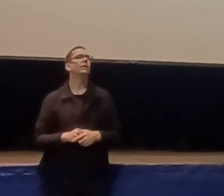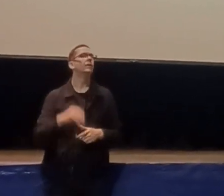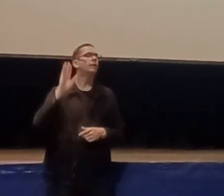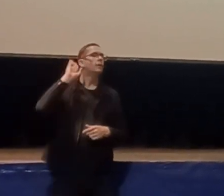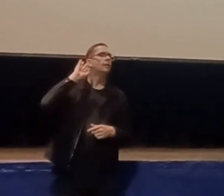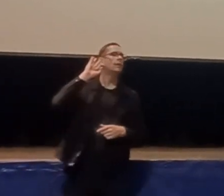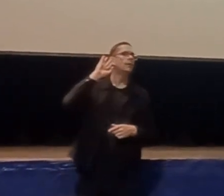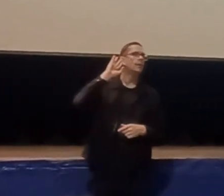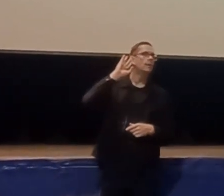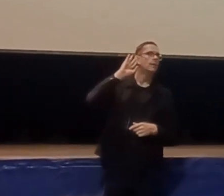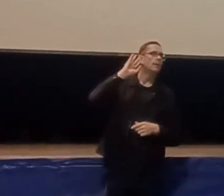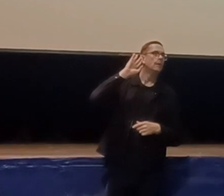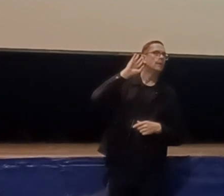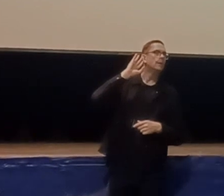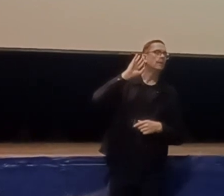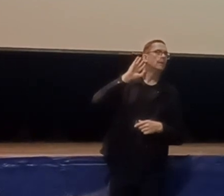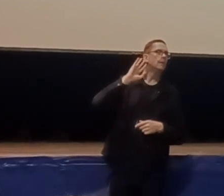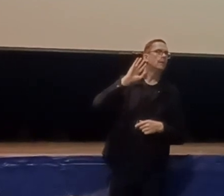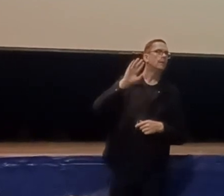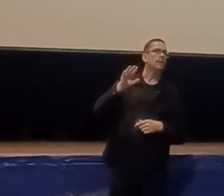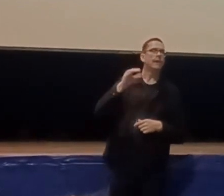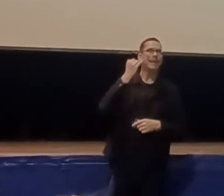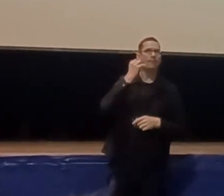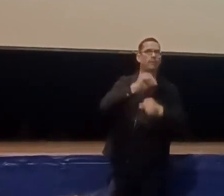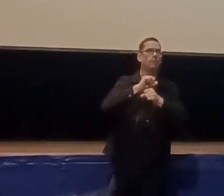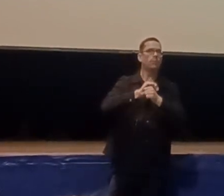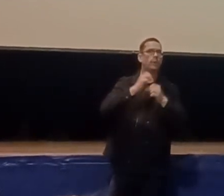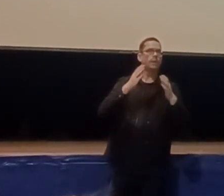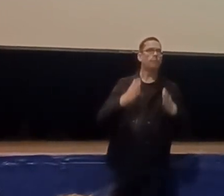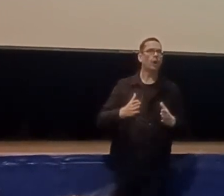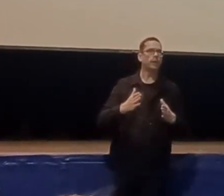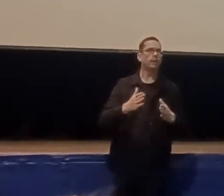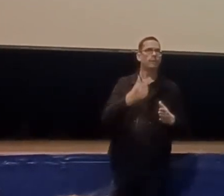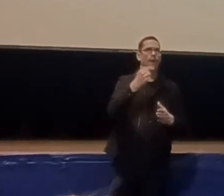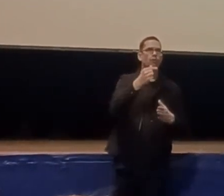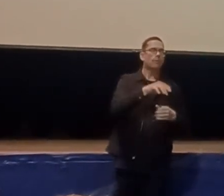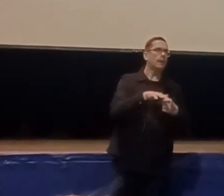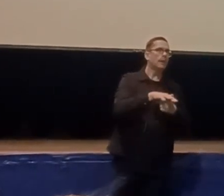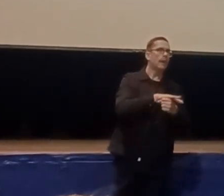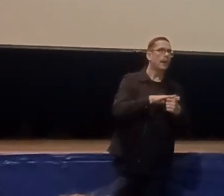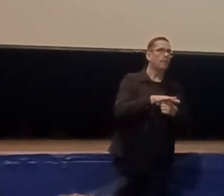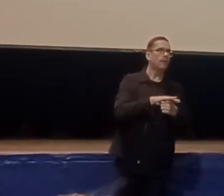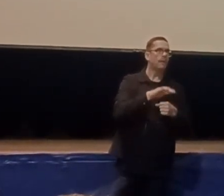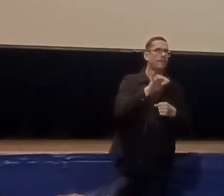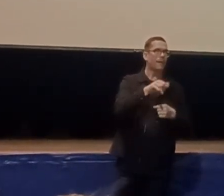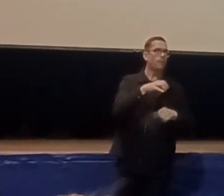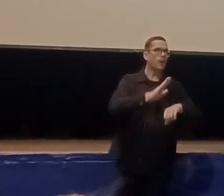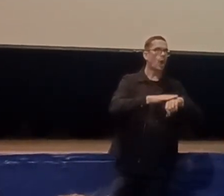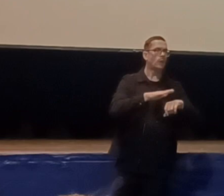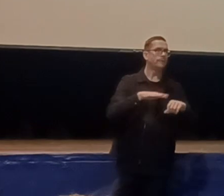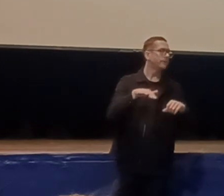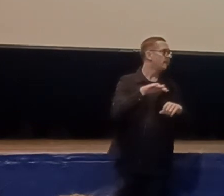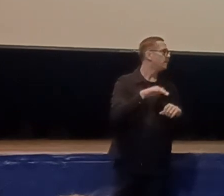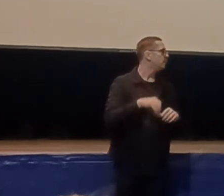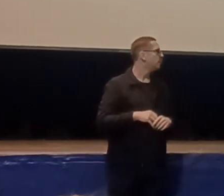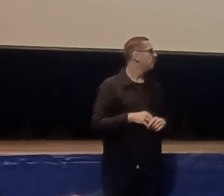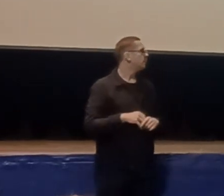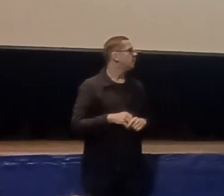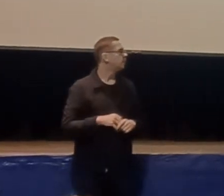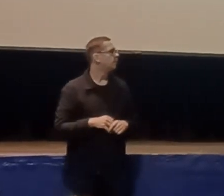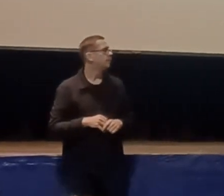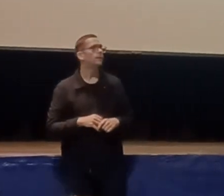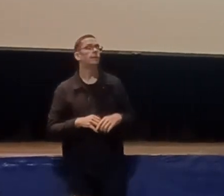in that little green area, maybe, is that what you're saying? It would be on the site? I think it's an